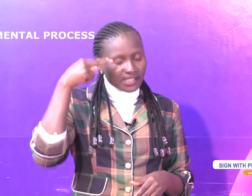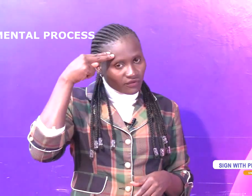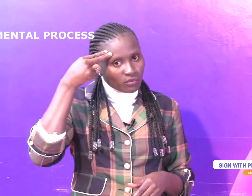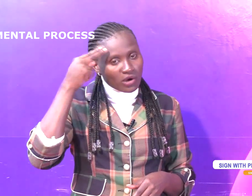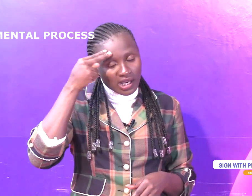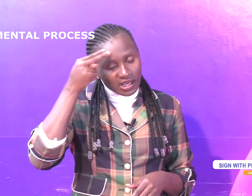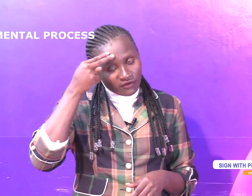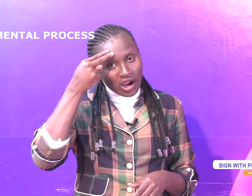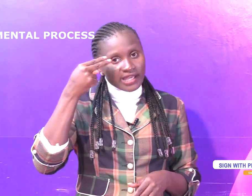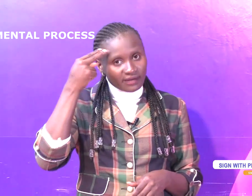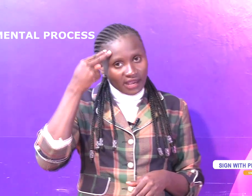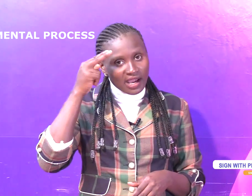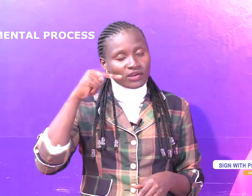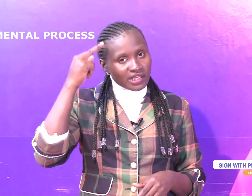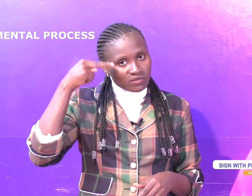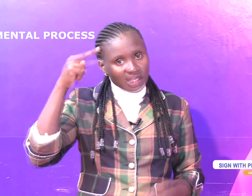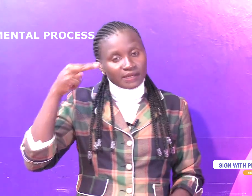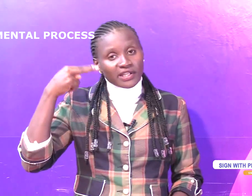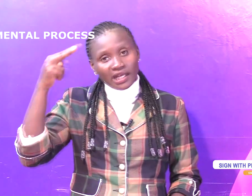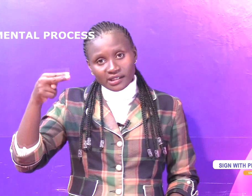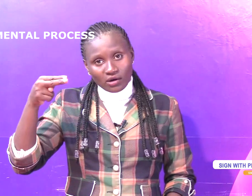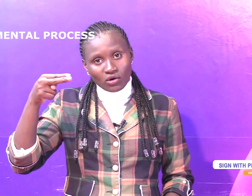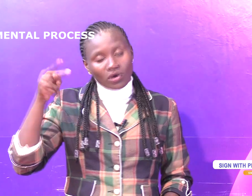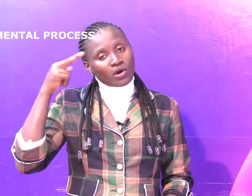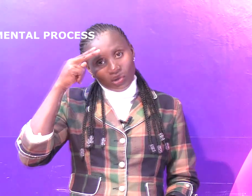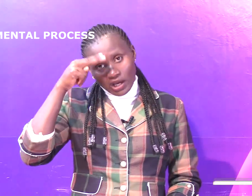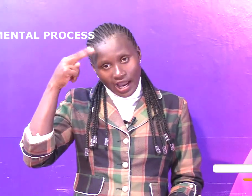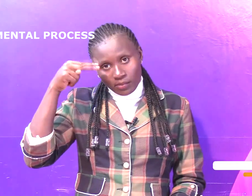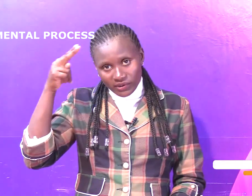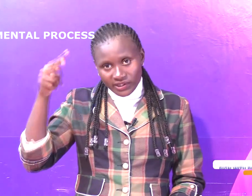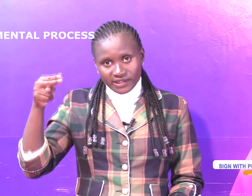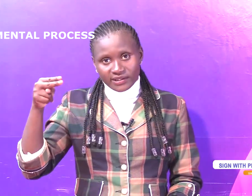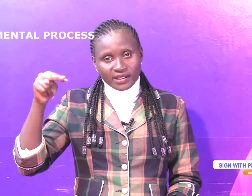your forehead here. You're just making something like a circle. Hypothesis,